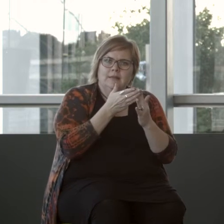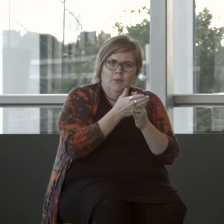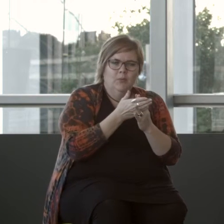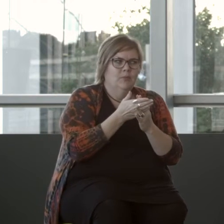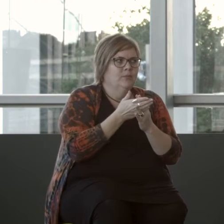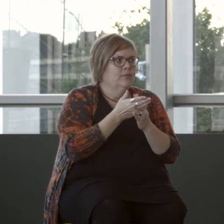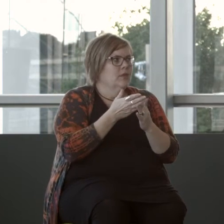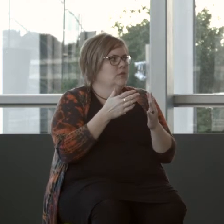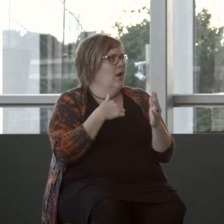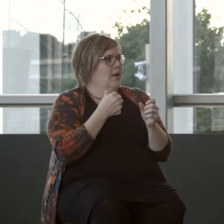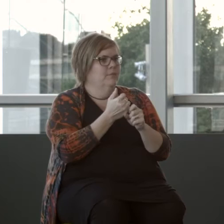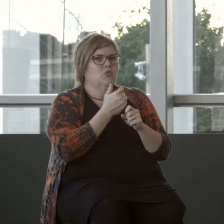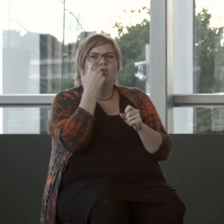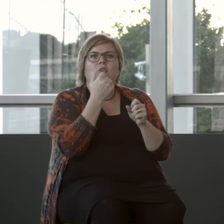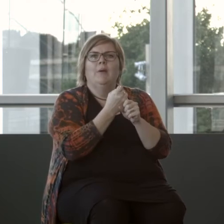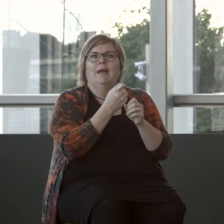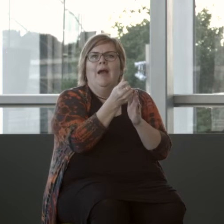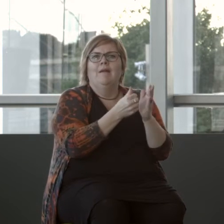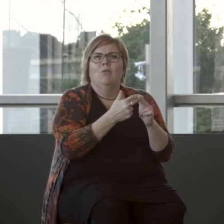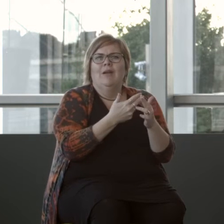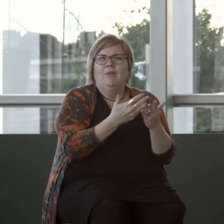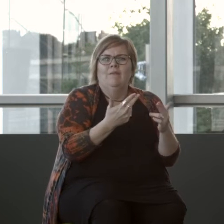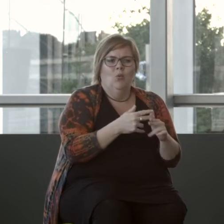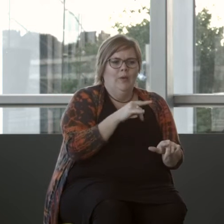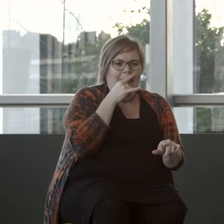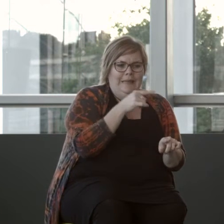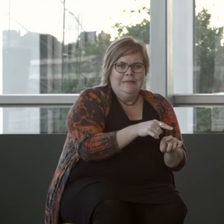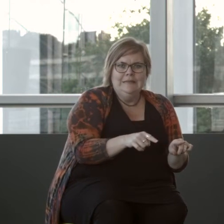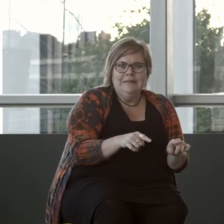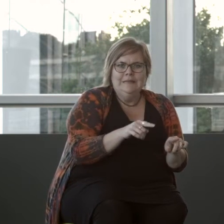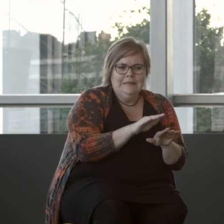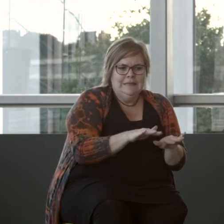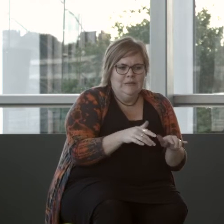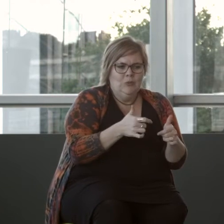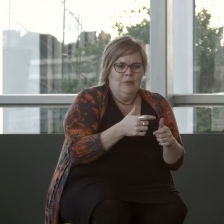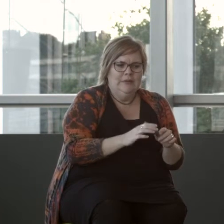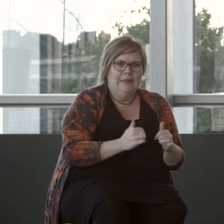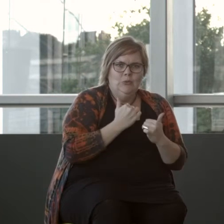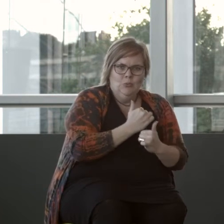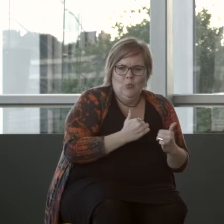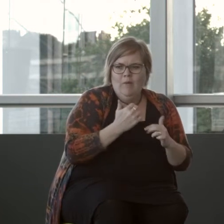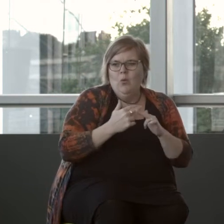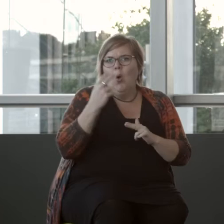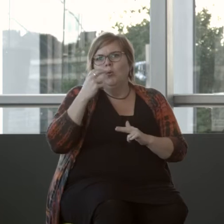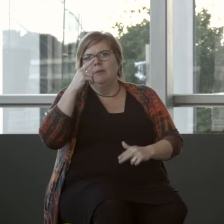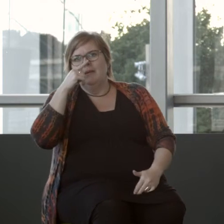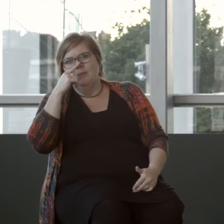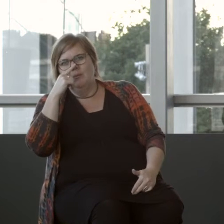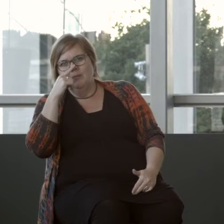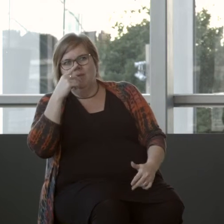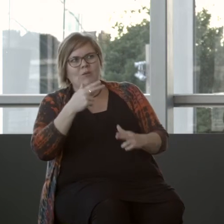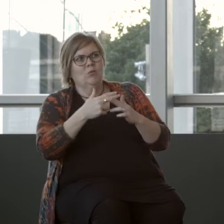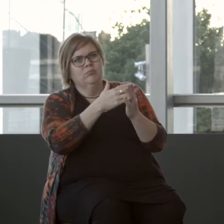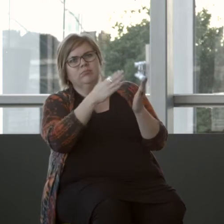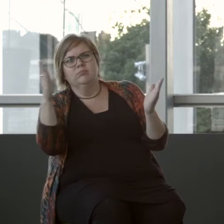work for everyone, like for little kids so that there's stuff in there for them, and then for older people and you know, all age groups. But the